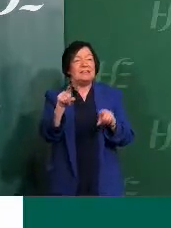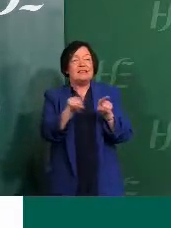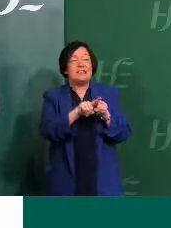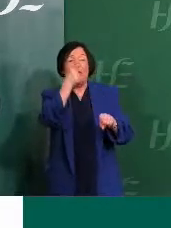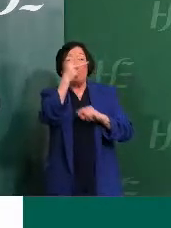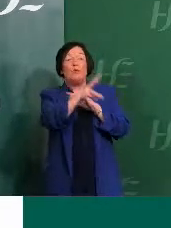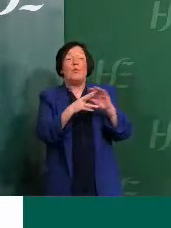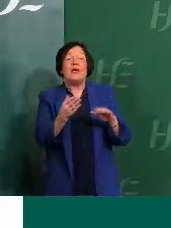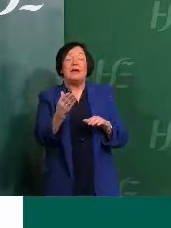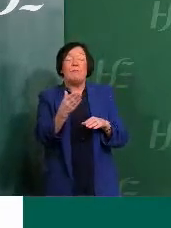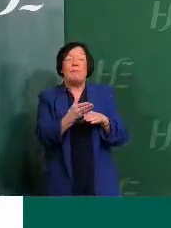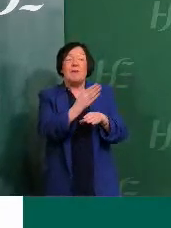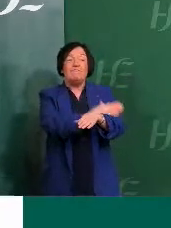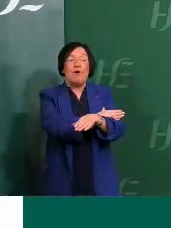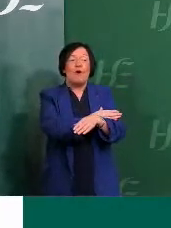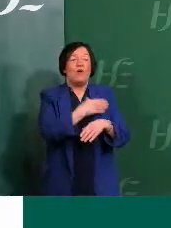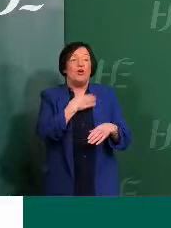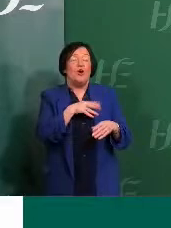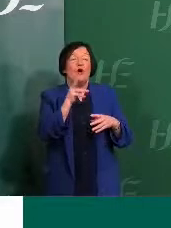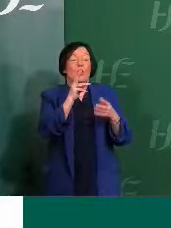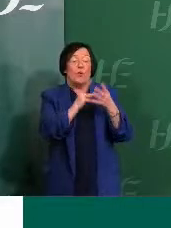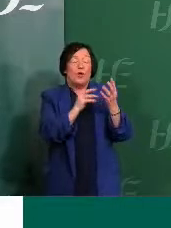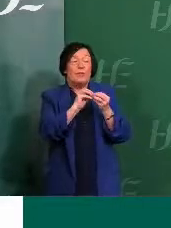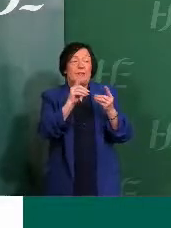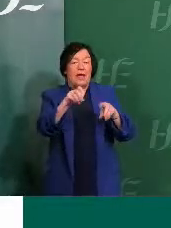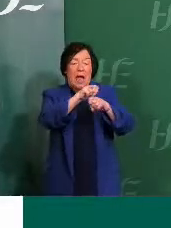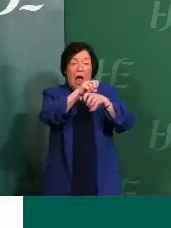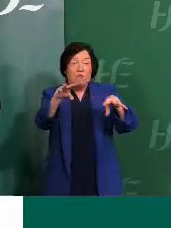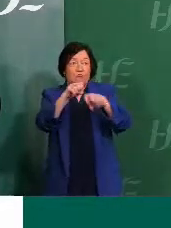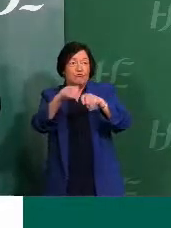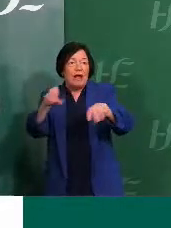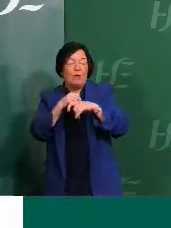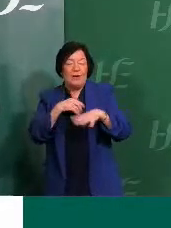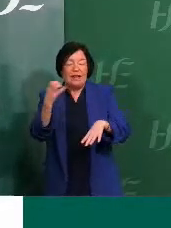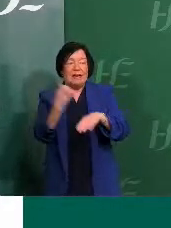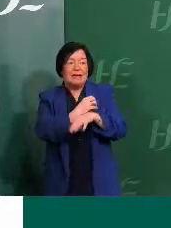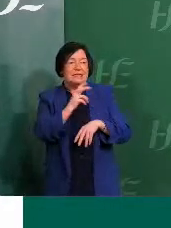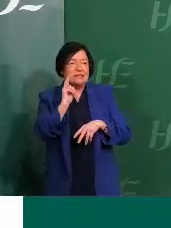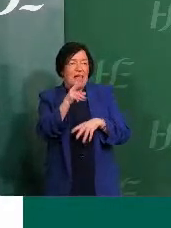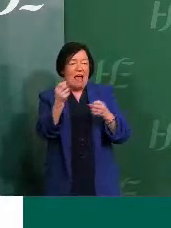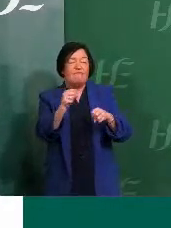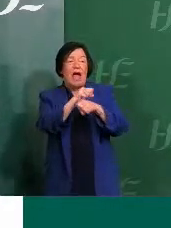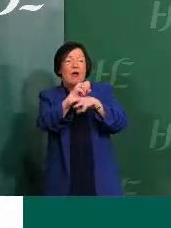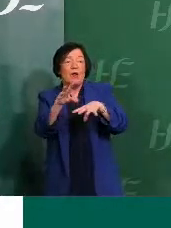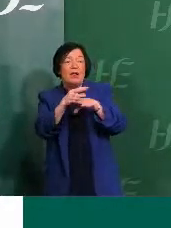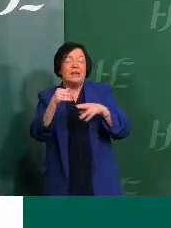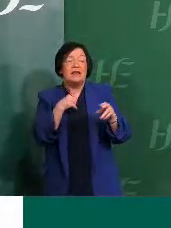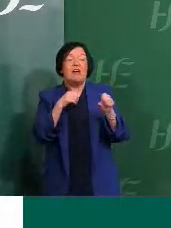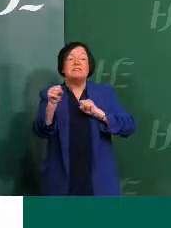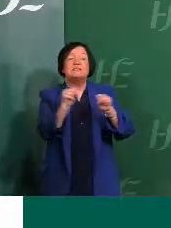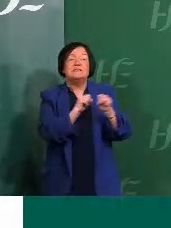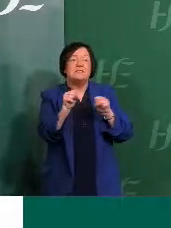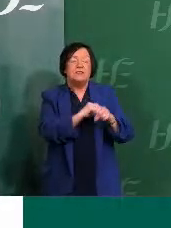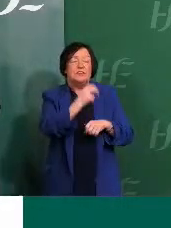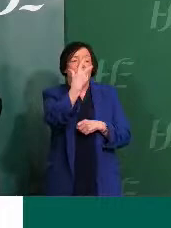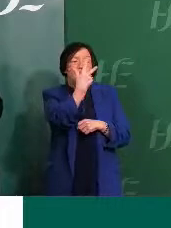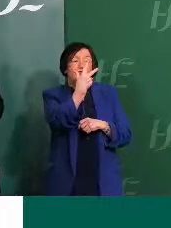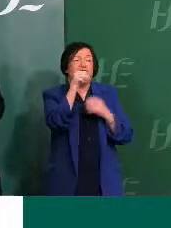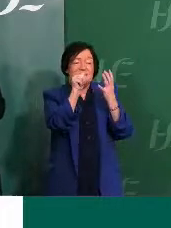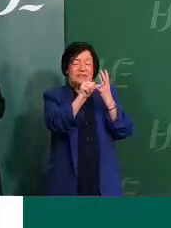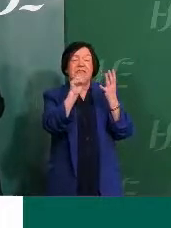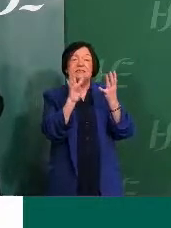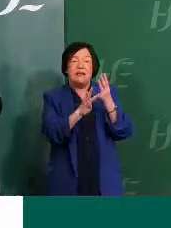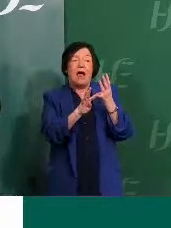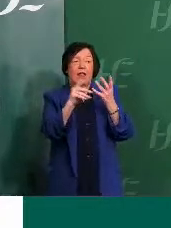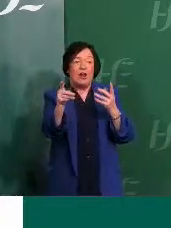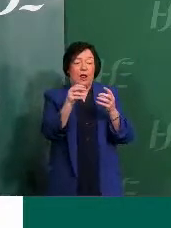ago. Just worth mentioning the outbreaks, because we continue to deal with outbreaks in terms of our services. So 369